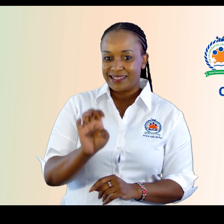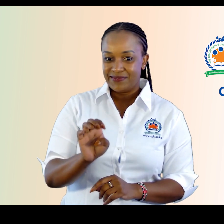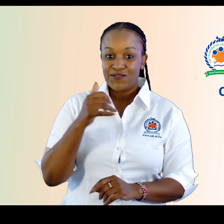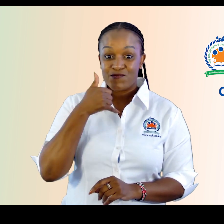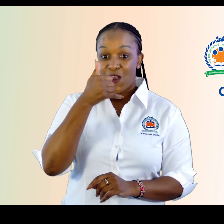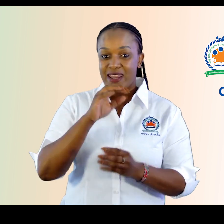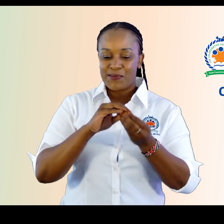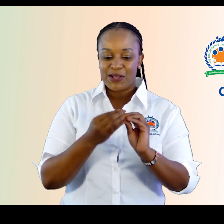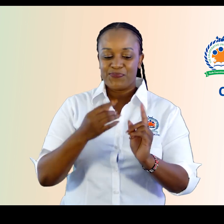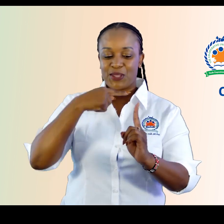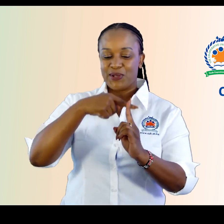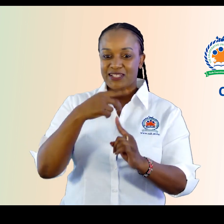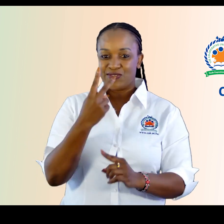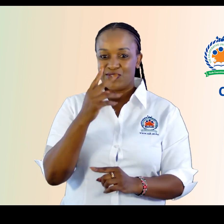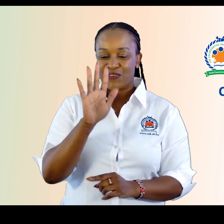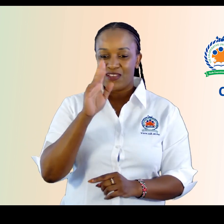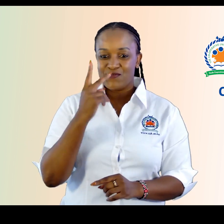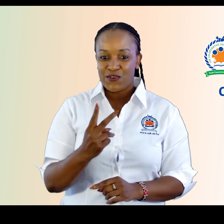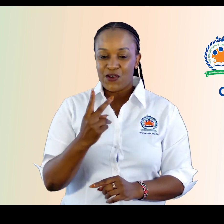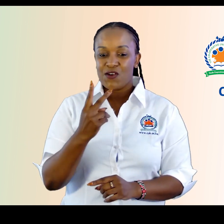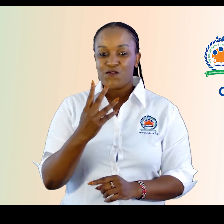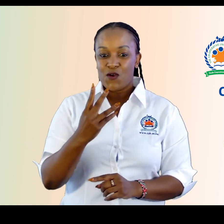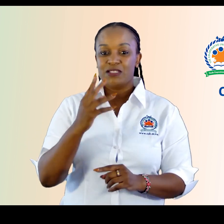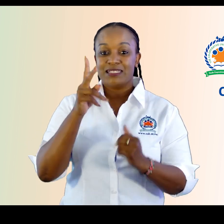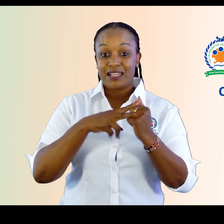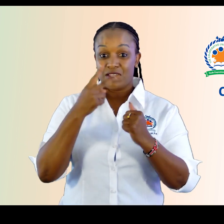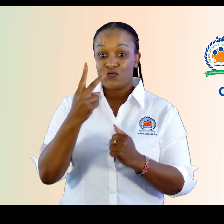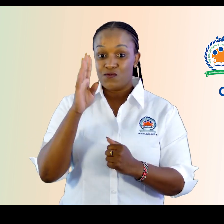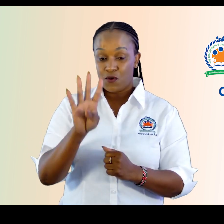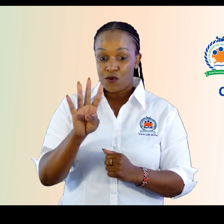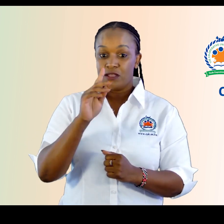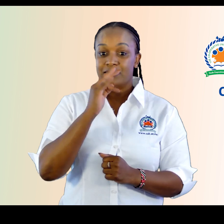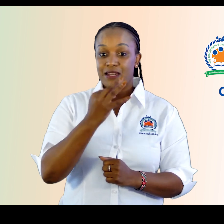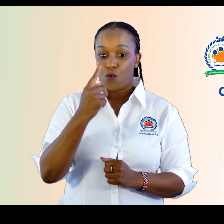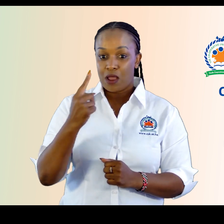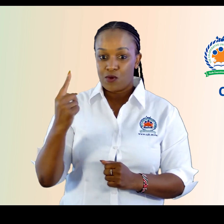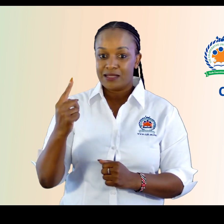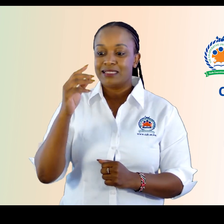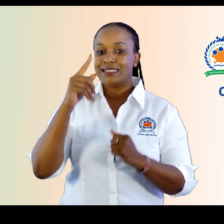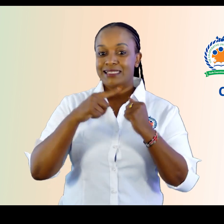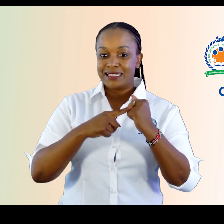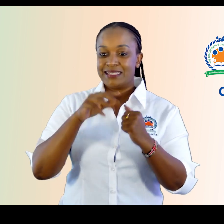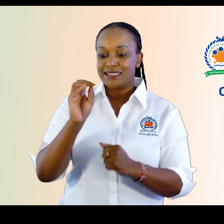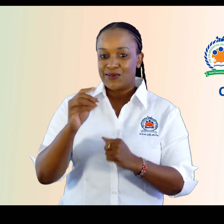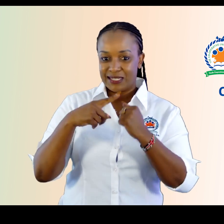inquiries@cuk.ac.ke. Mobile +254 724 311